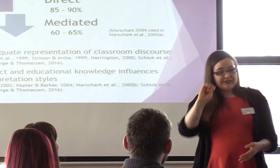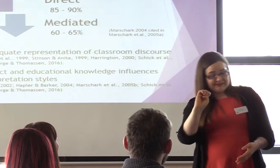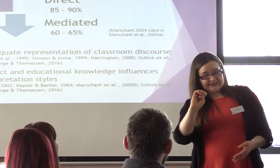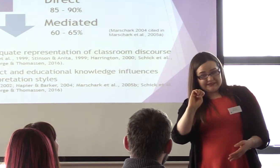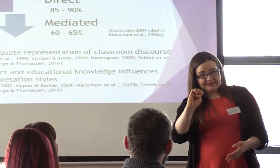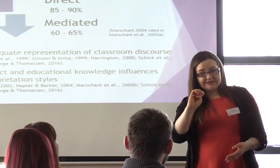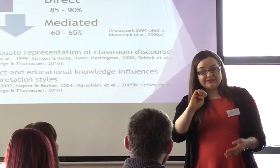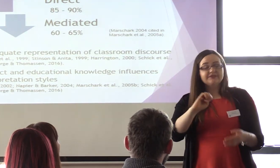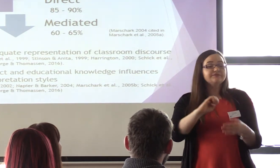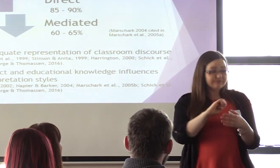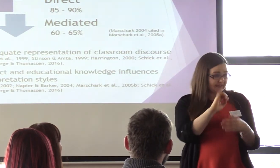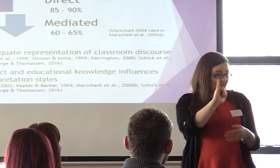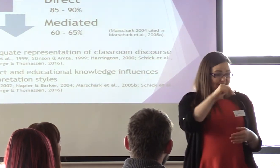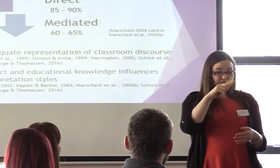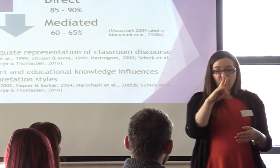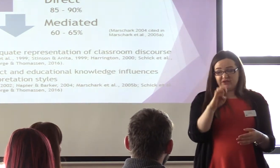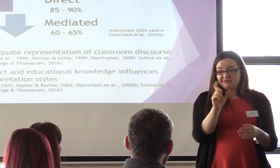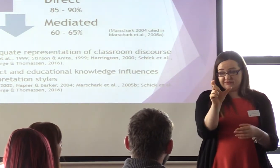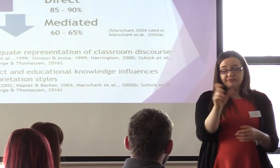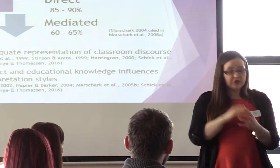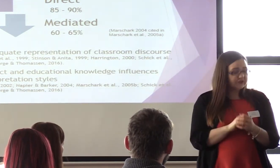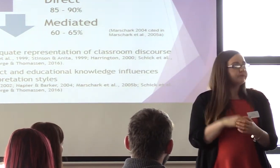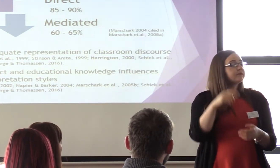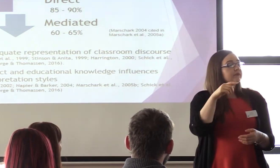The interpreter signed the term invoice.